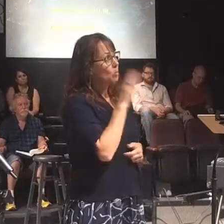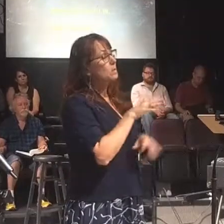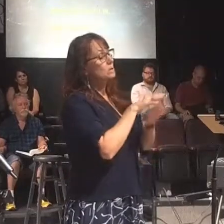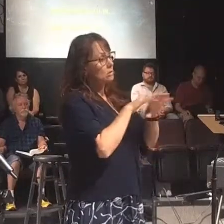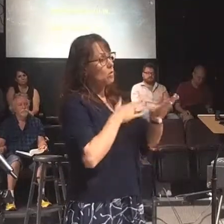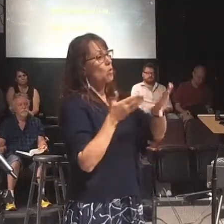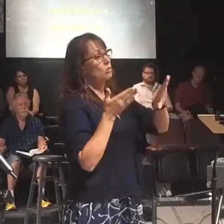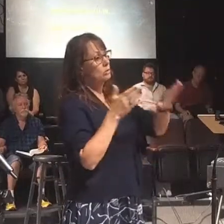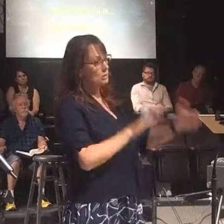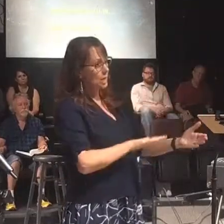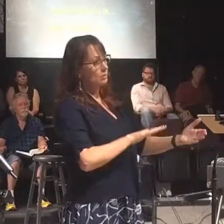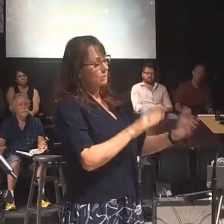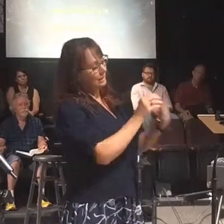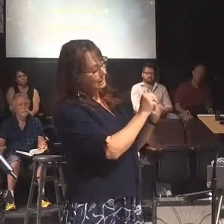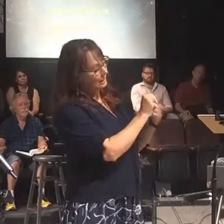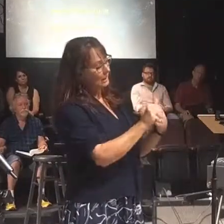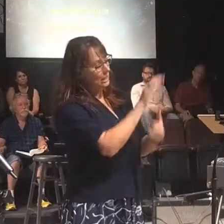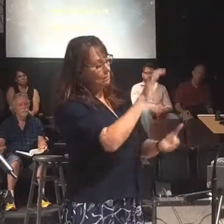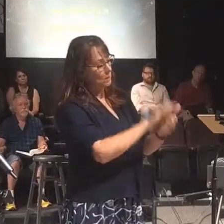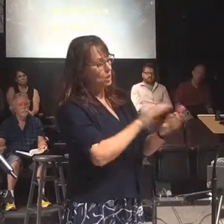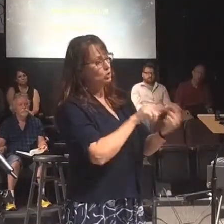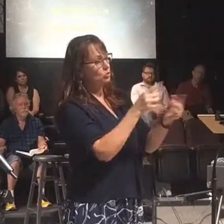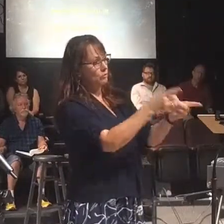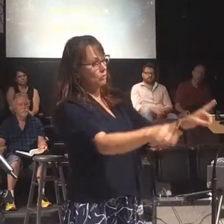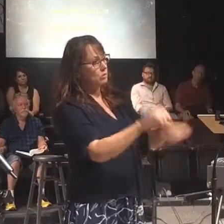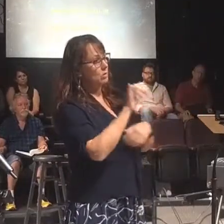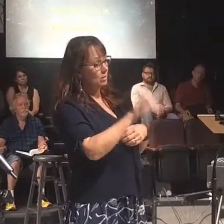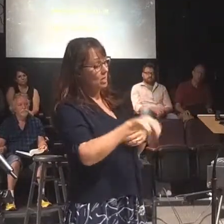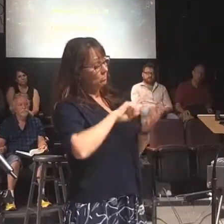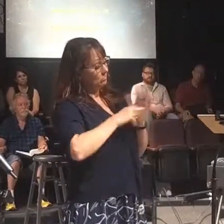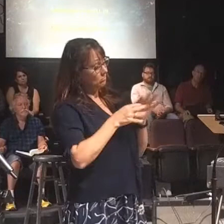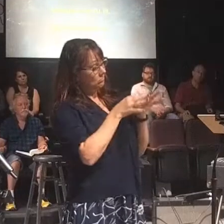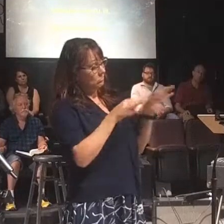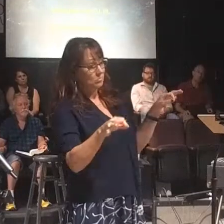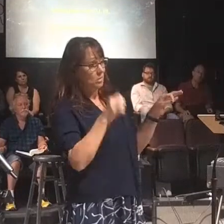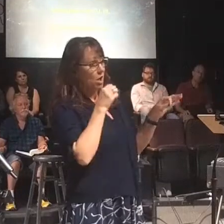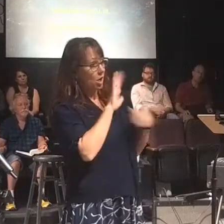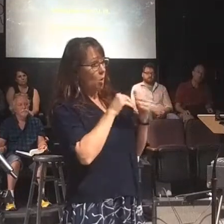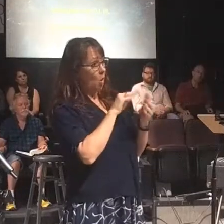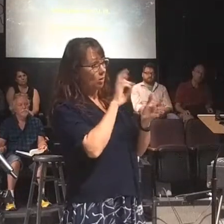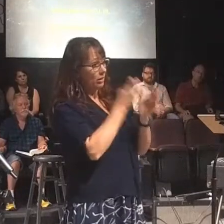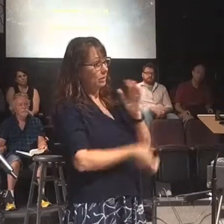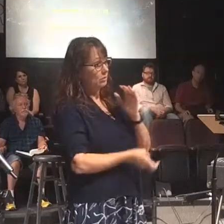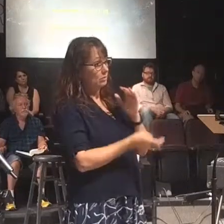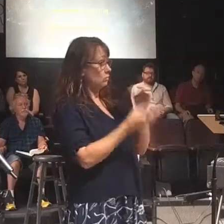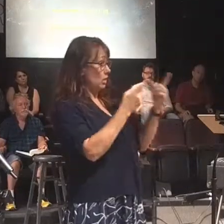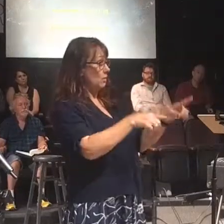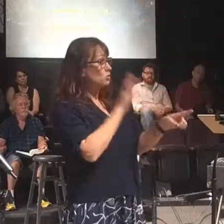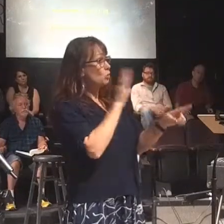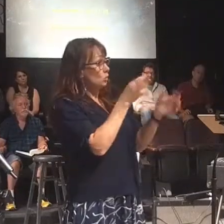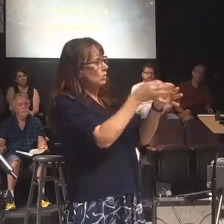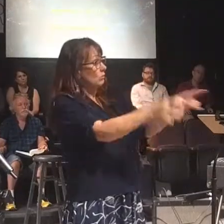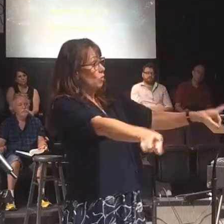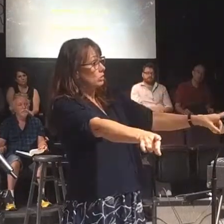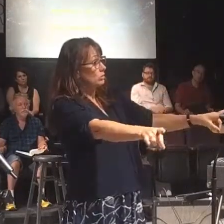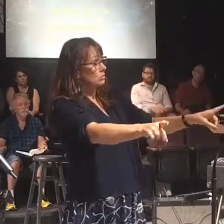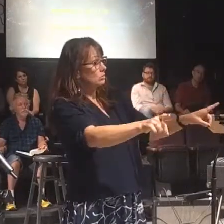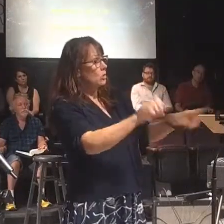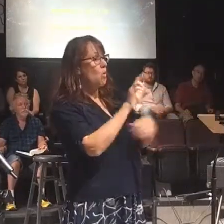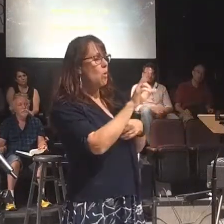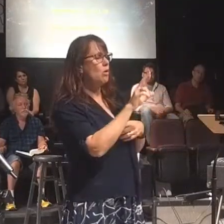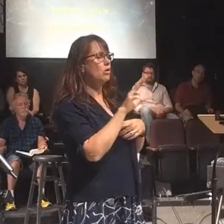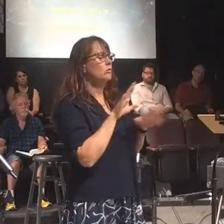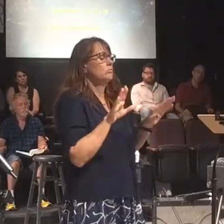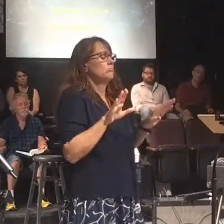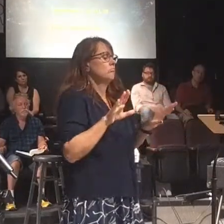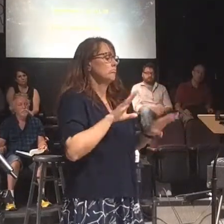marriage. That is the definition of not all in. And what's going to happen, you're going to lose your marriage, or you're going to settle for a